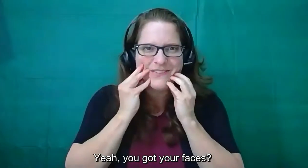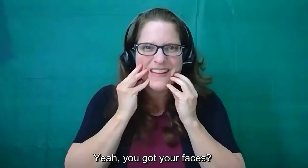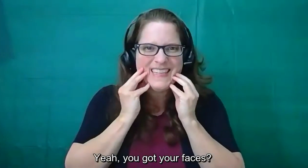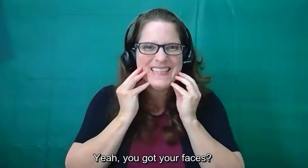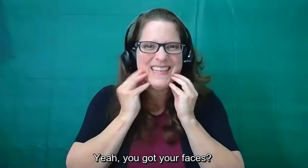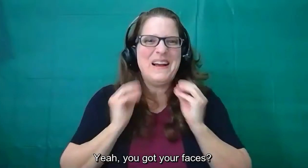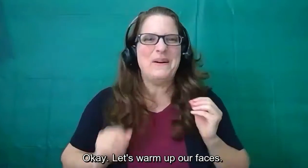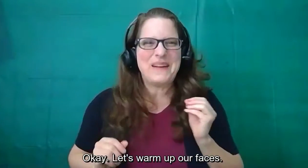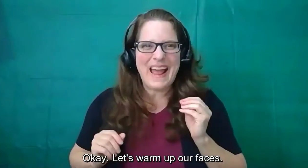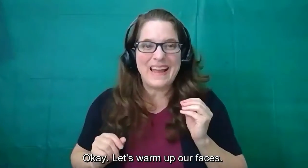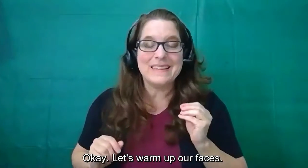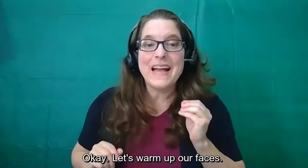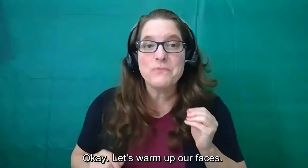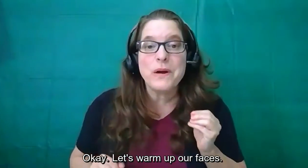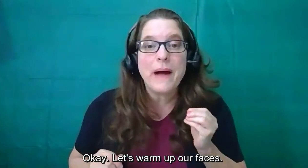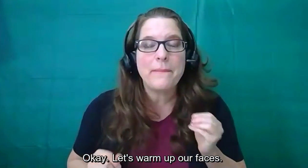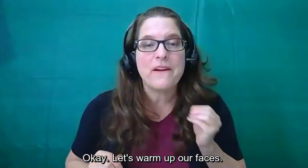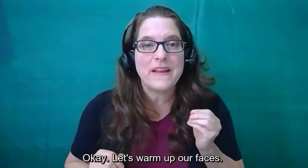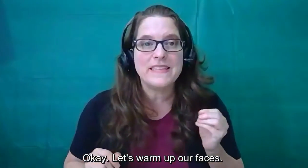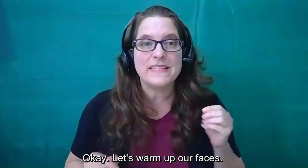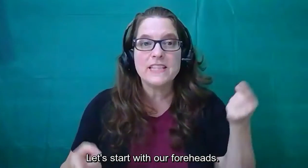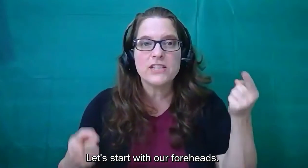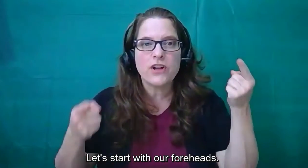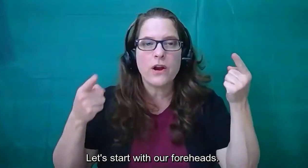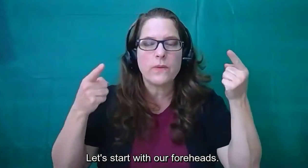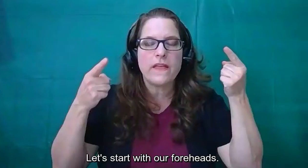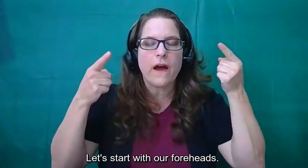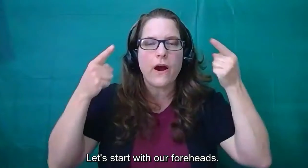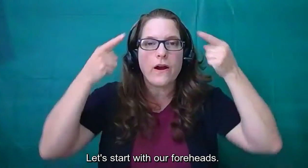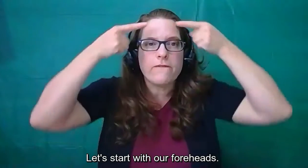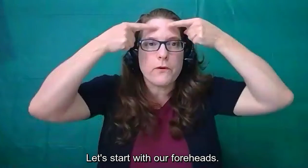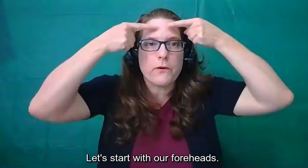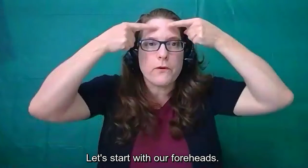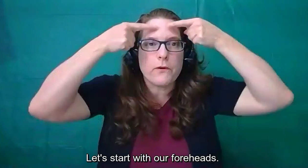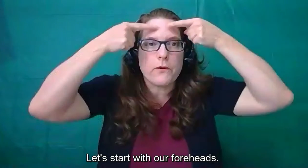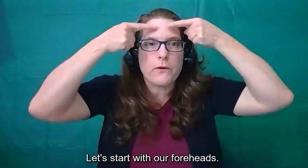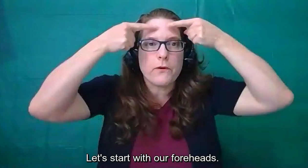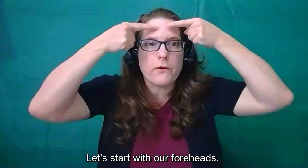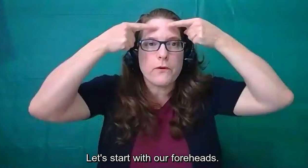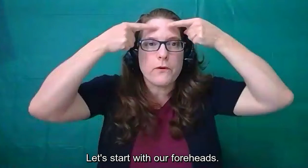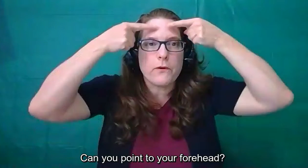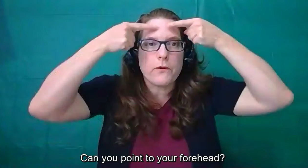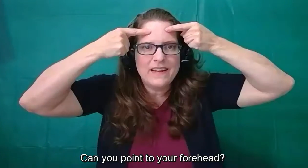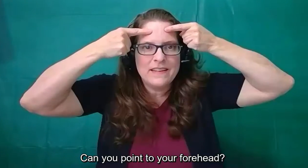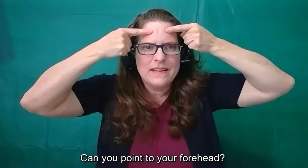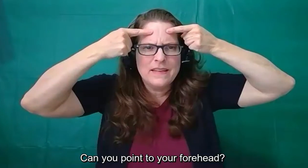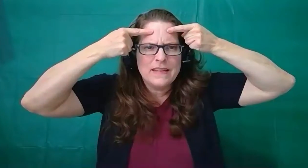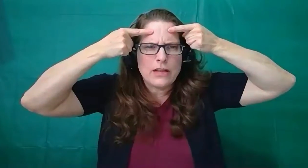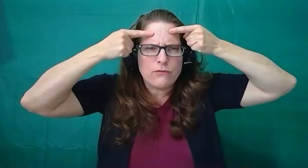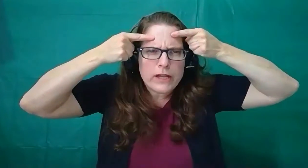faces? Okay, let's warm up our faces. Let's start with our foreheads. Can you point to your forehead? Can you wrinkle it up?